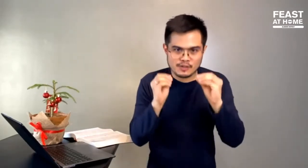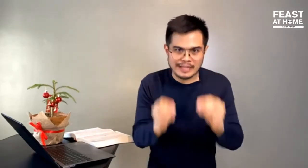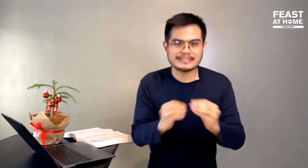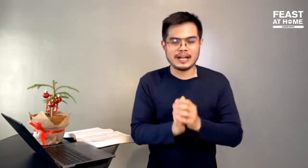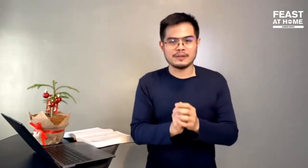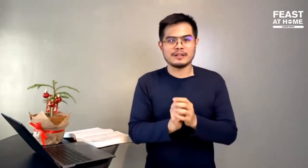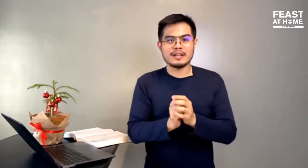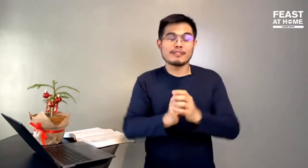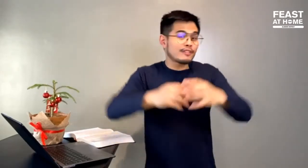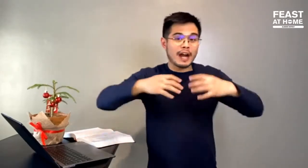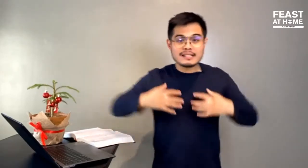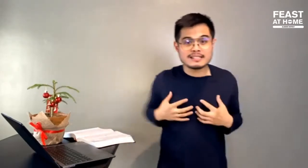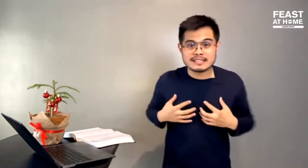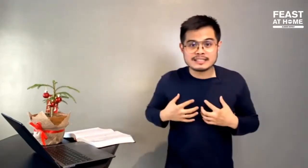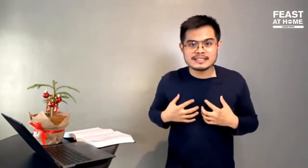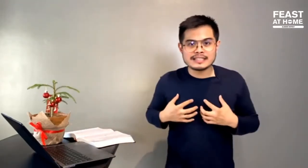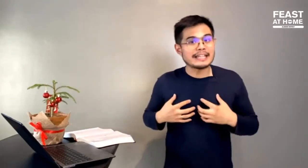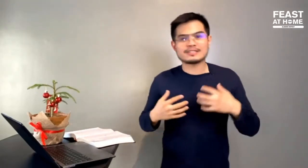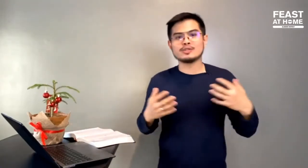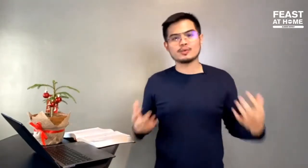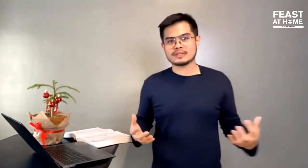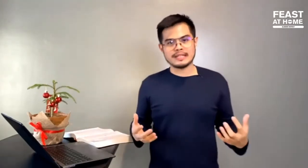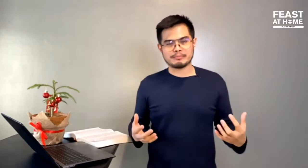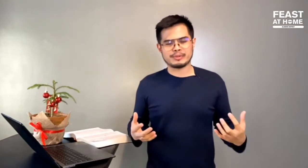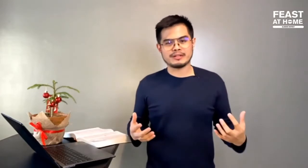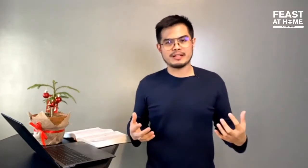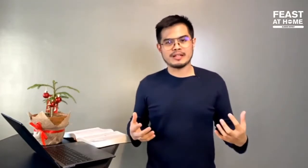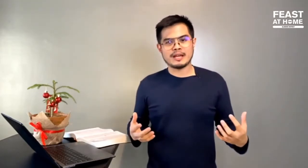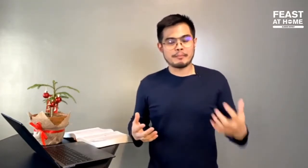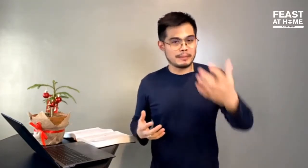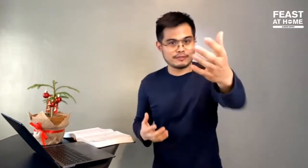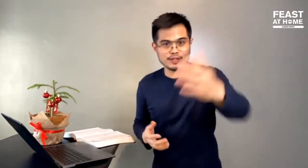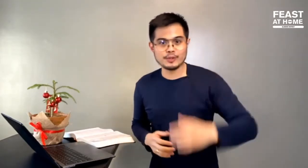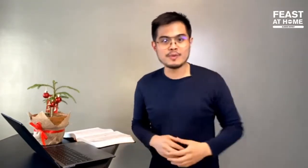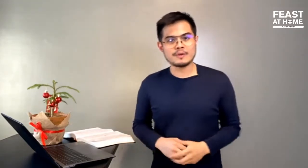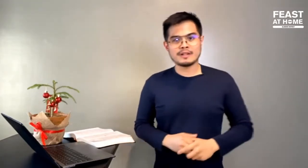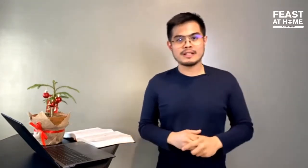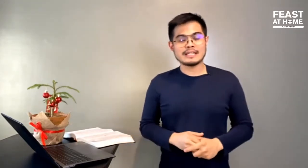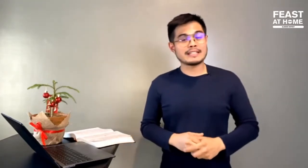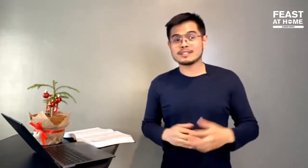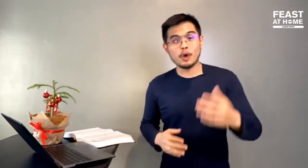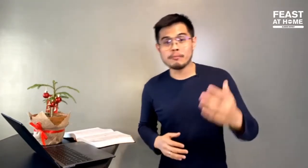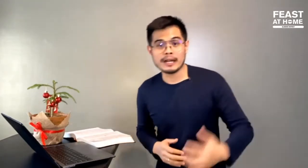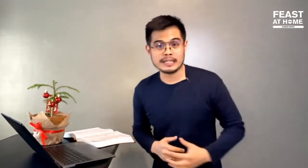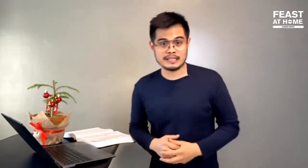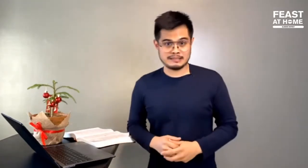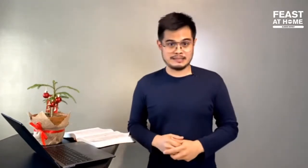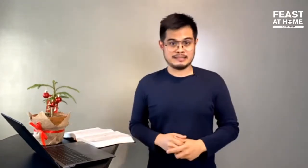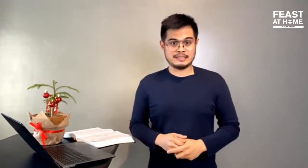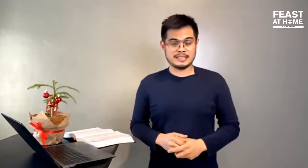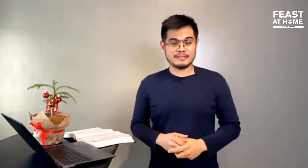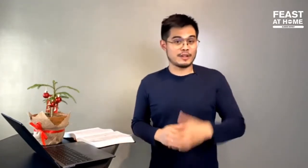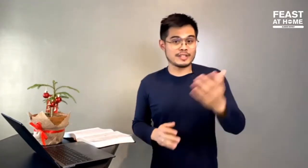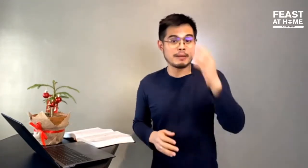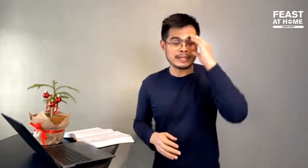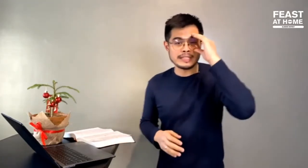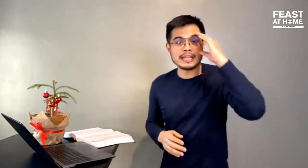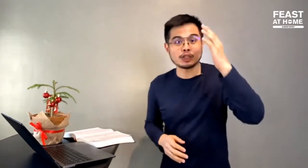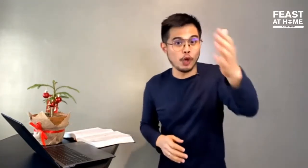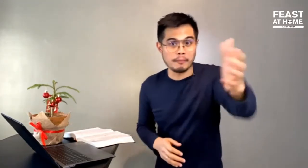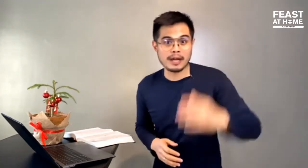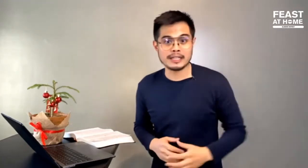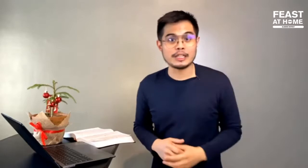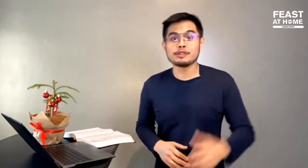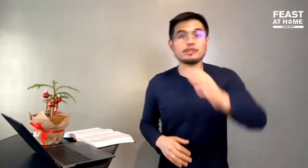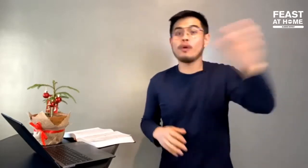life right now. For us, it's no sleep. Maybe for you, it's no money. For some, hindi